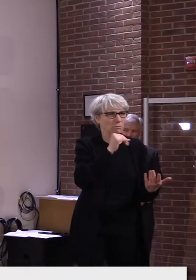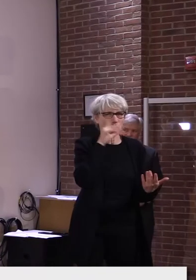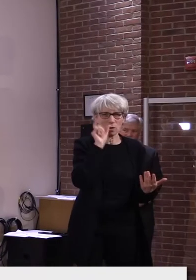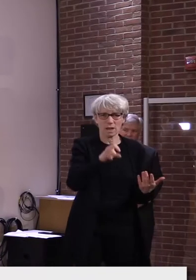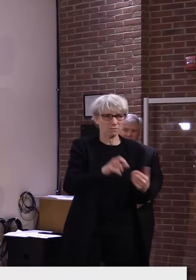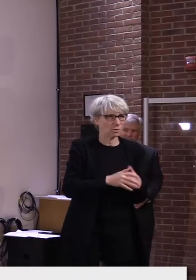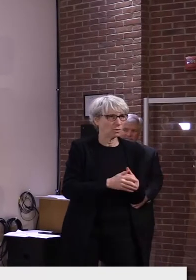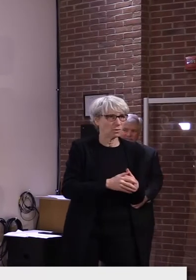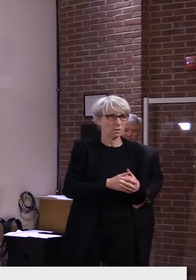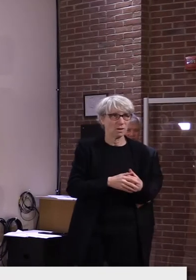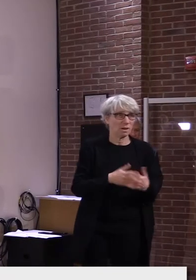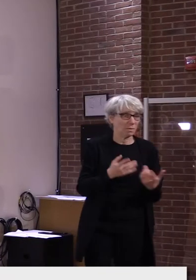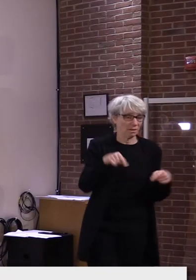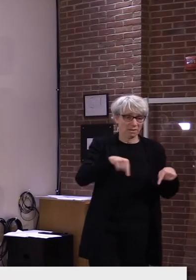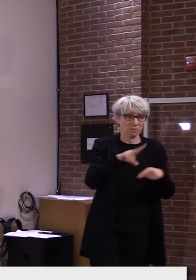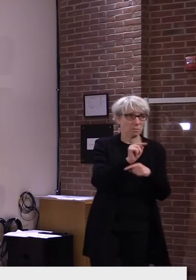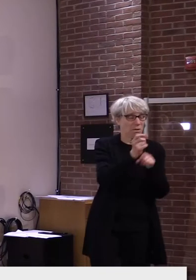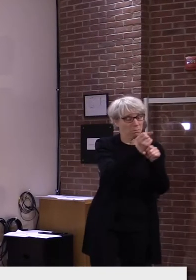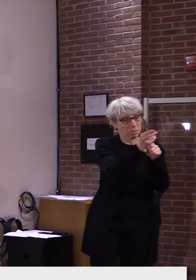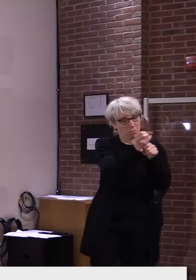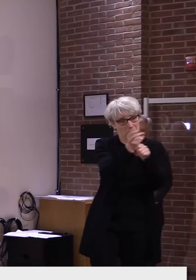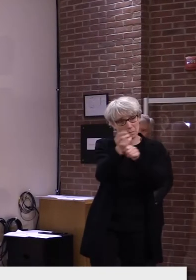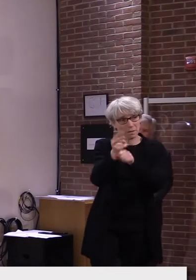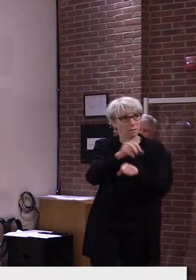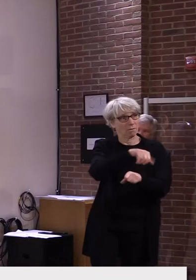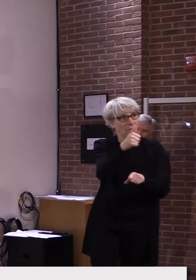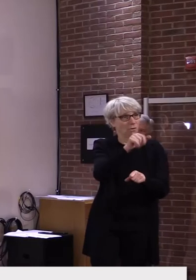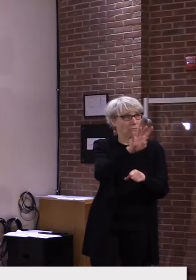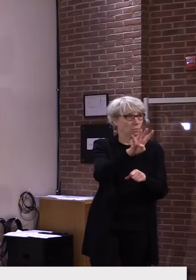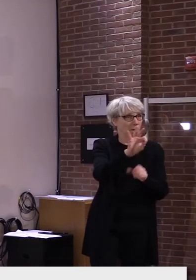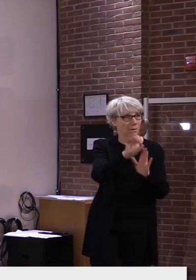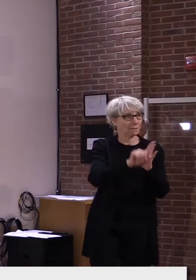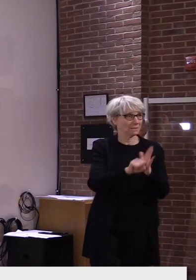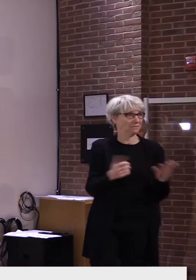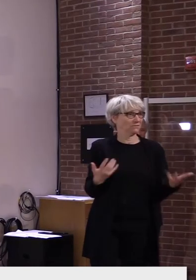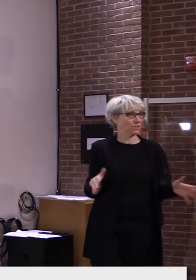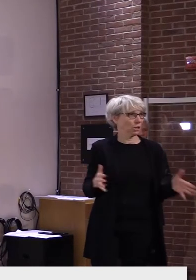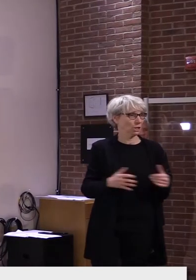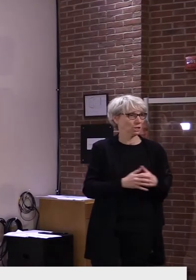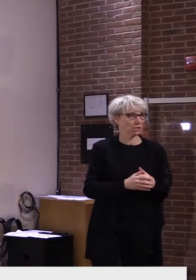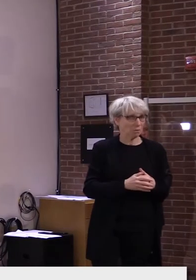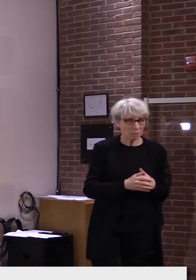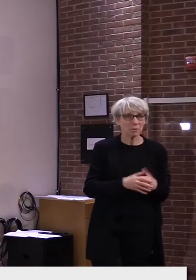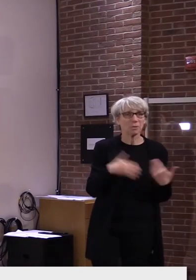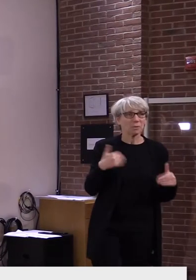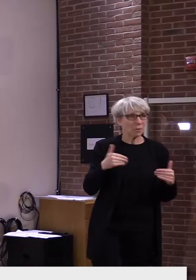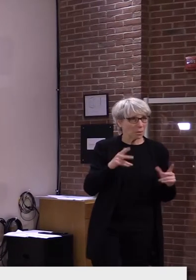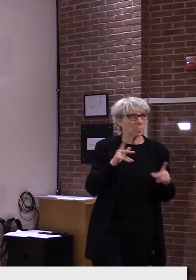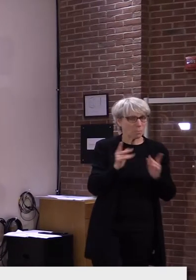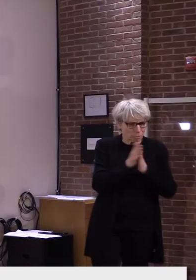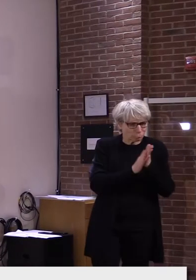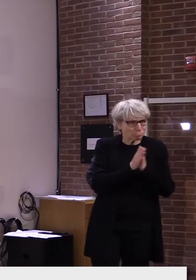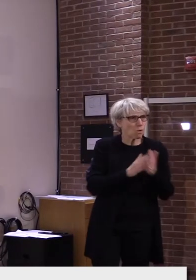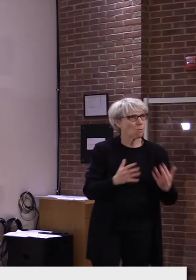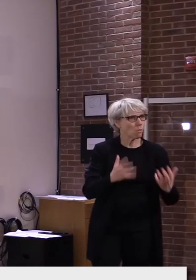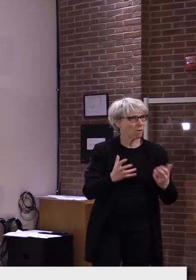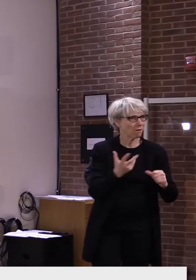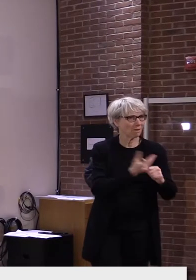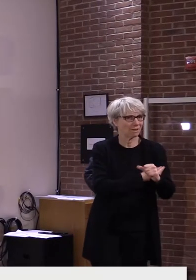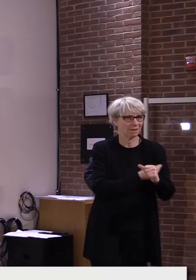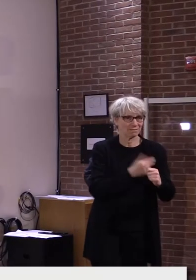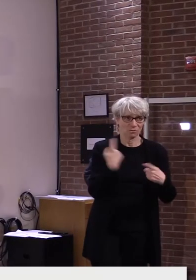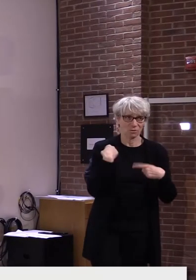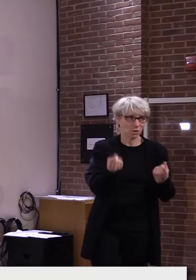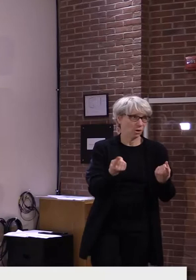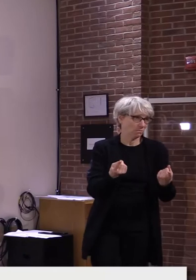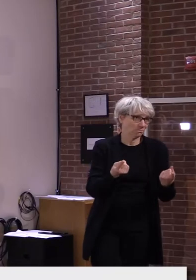literally every state with the stepping up to the plate attitude that Vermonters have had thus